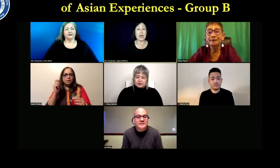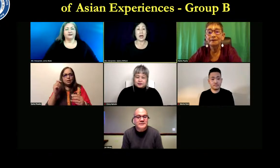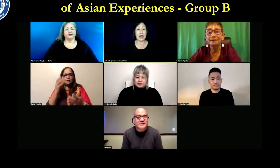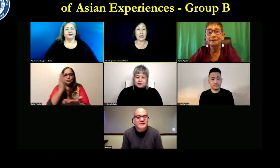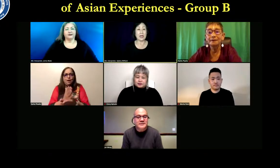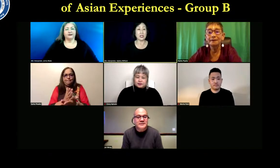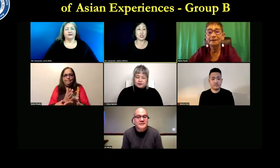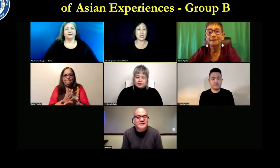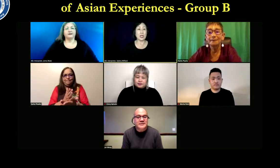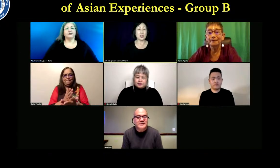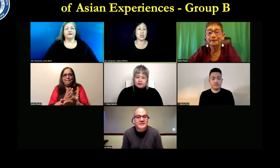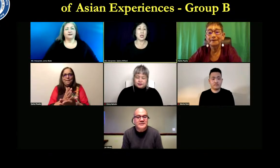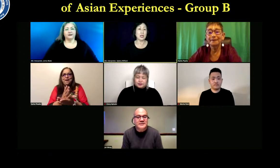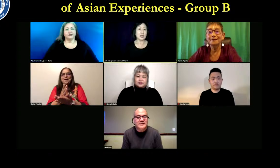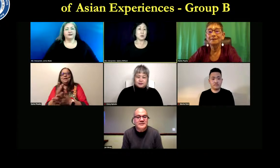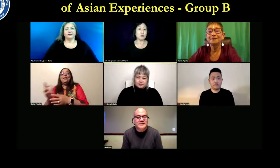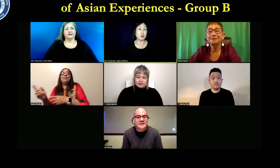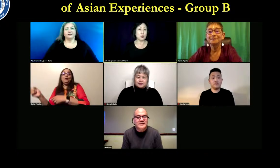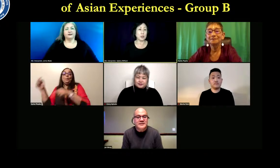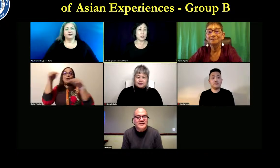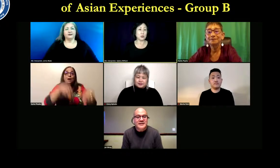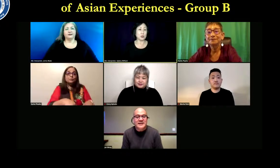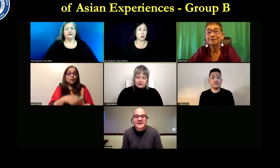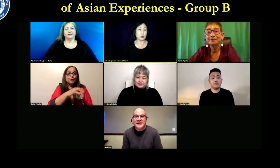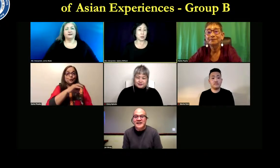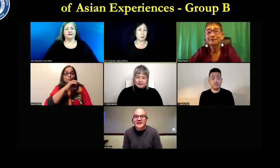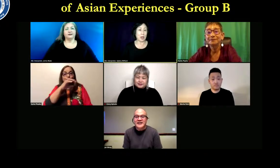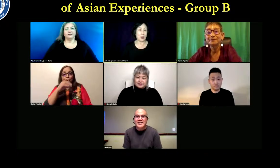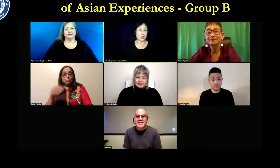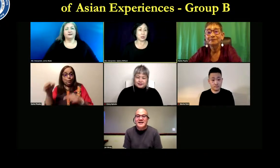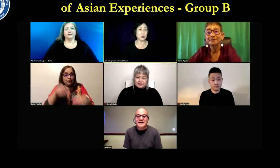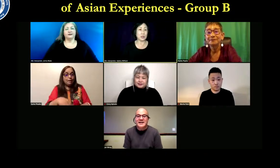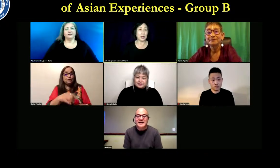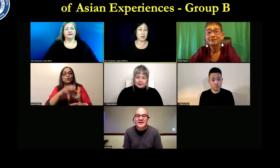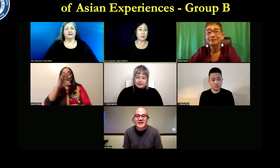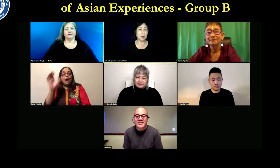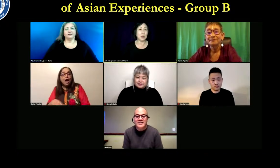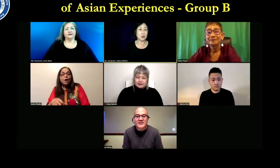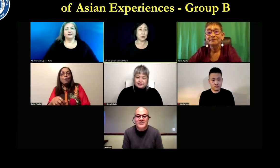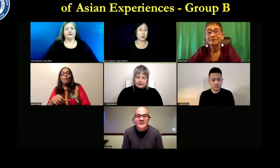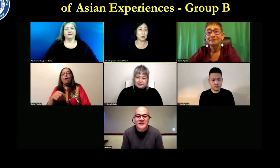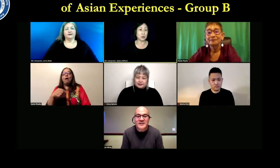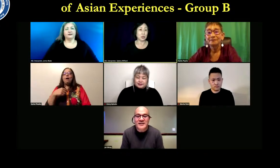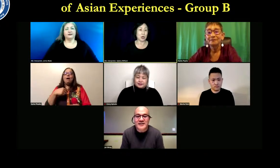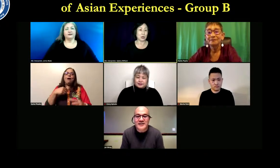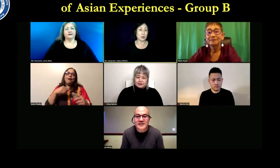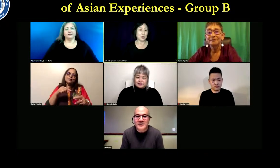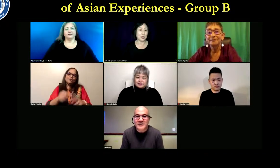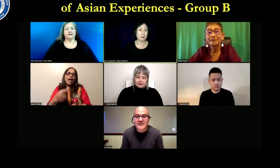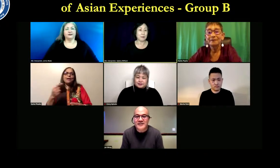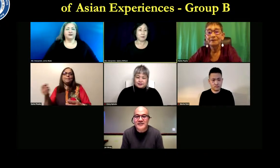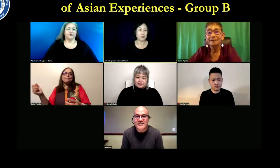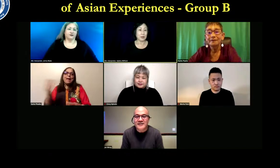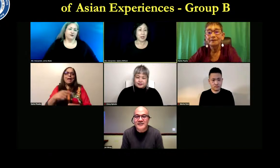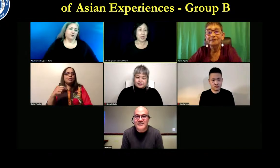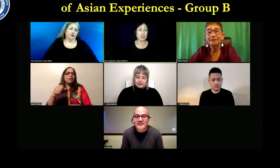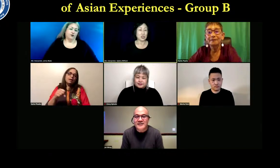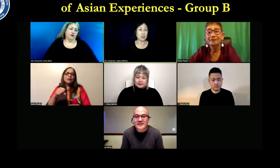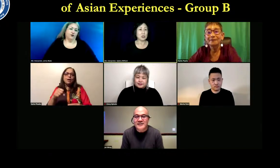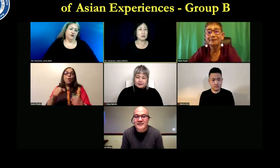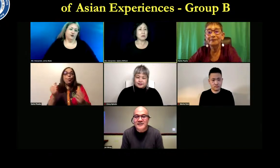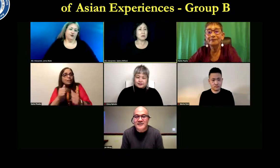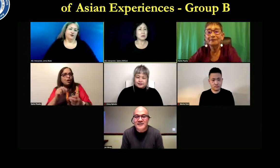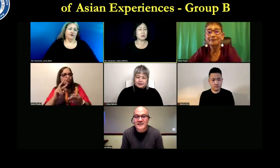like I had to hide. I had to change this movement that it was culturally bound. So when I came to Chicago,